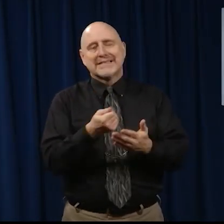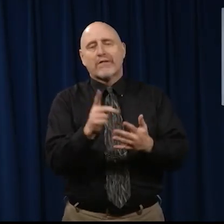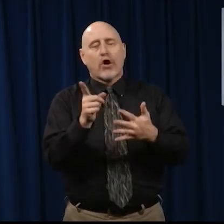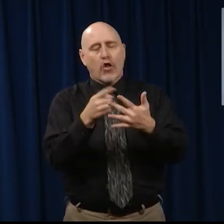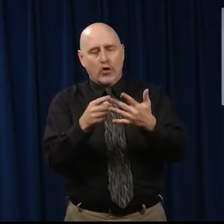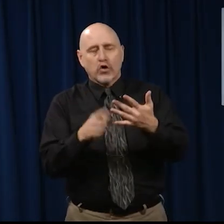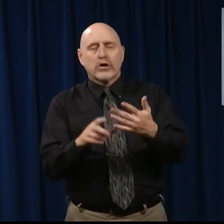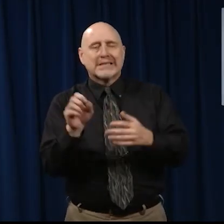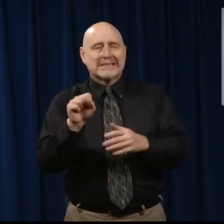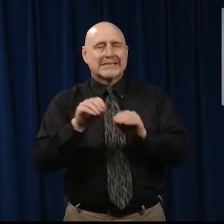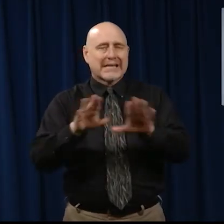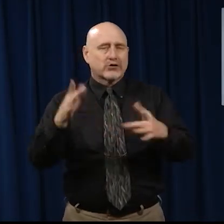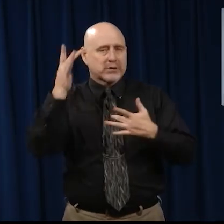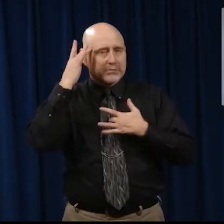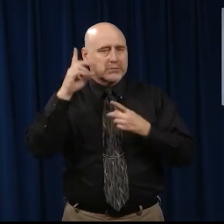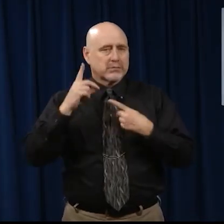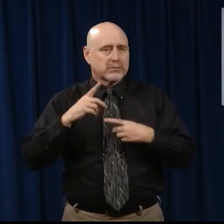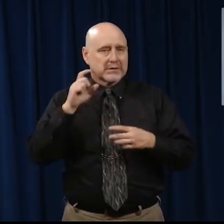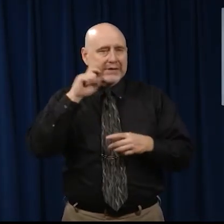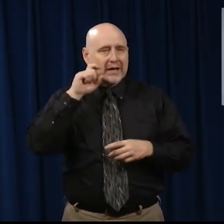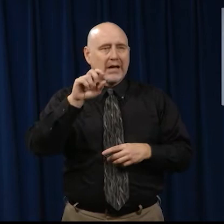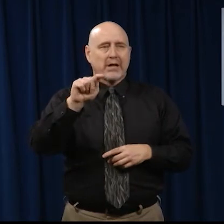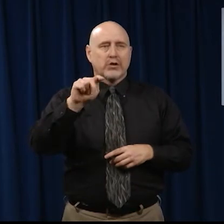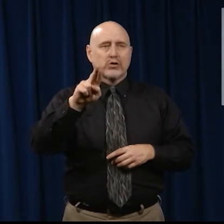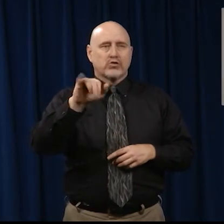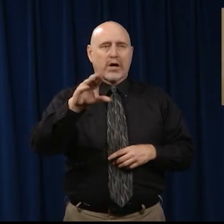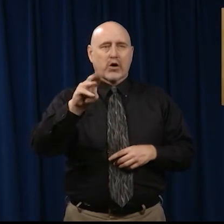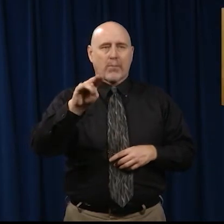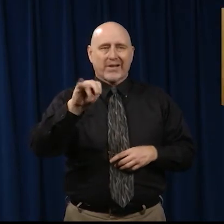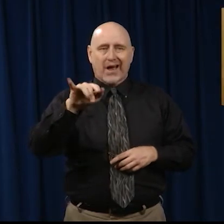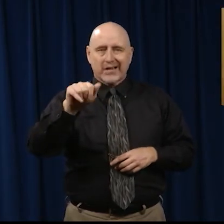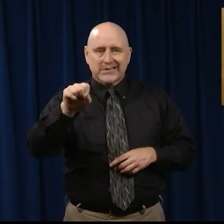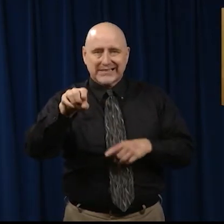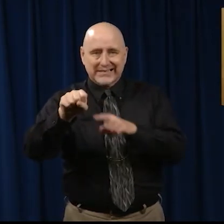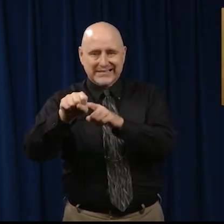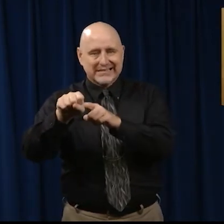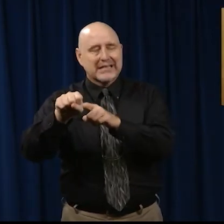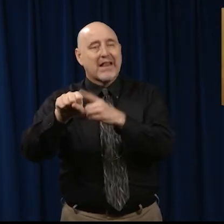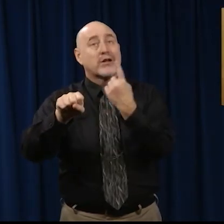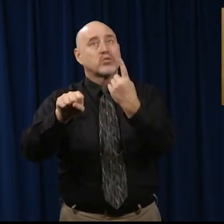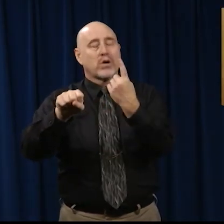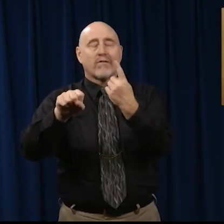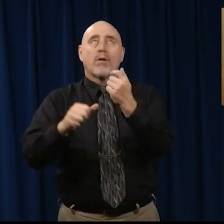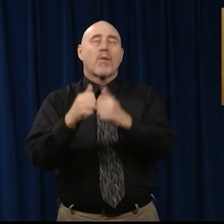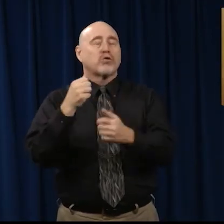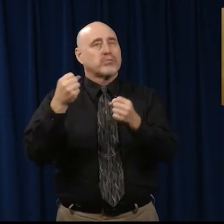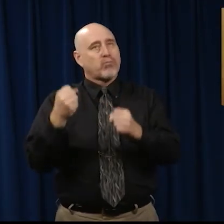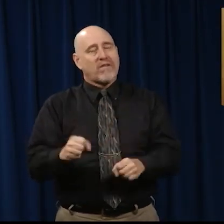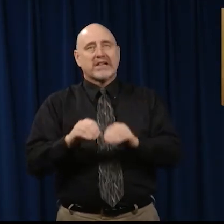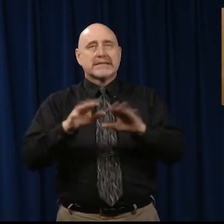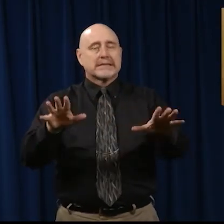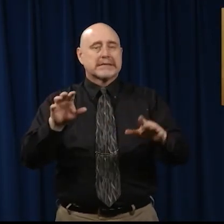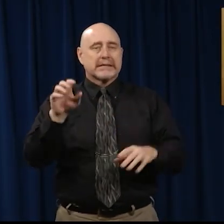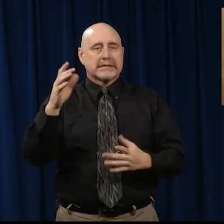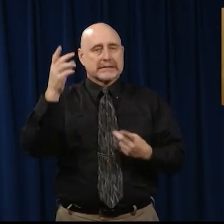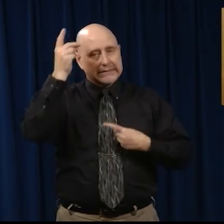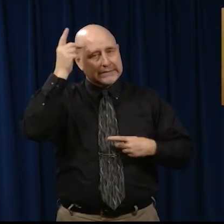could go through several other sexually transmitted diseases. We could go with the trichomoniasis. This is one of the most prevalent sexually